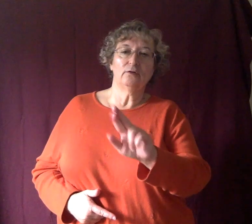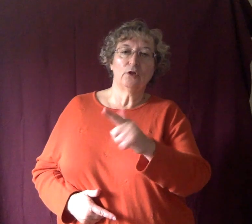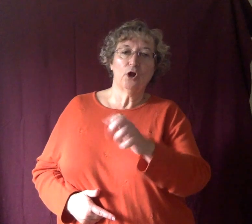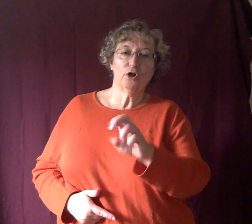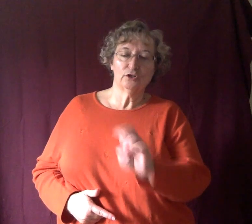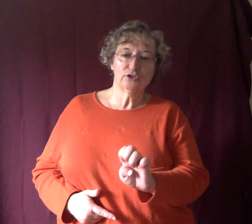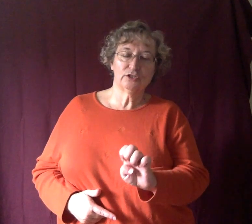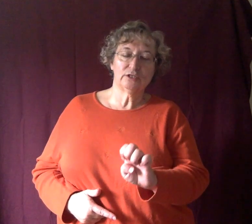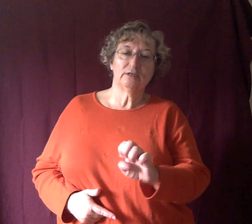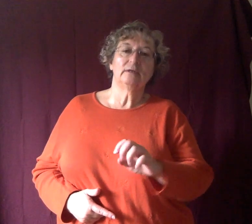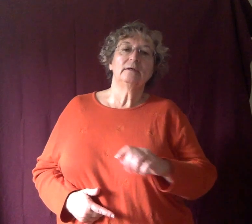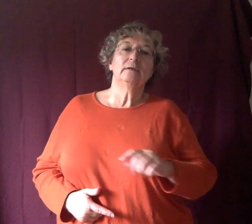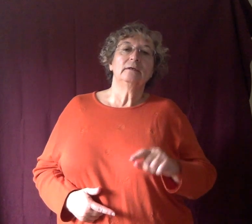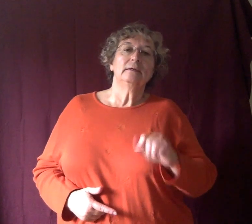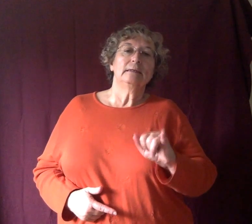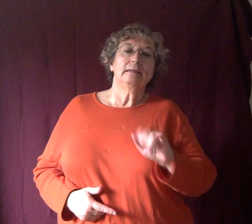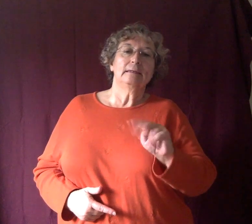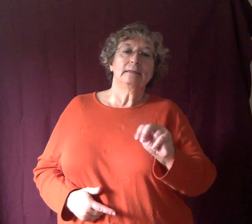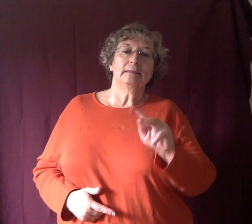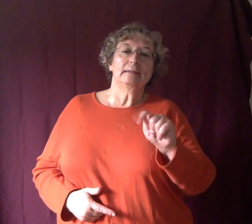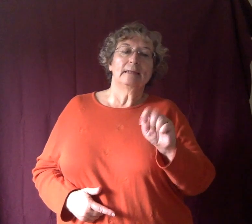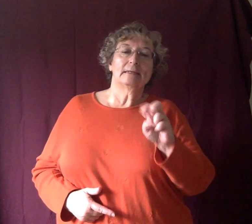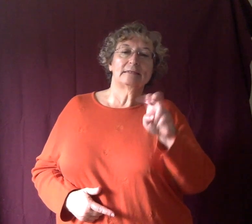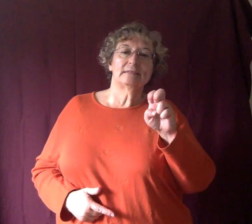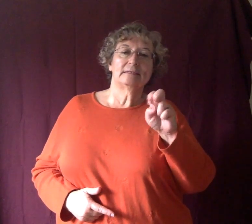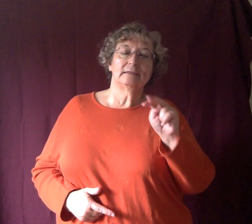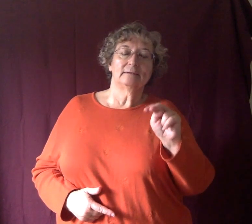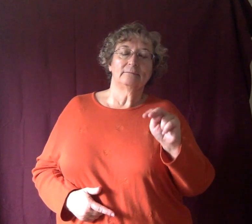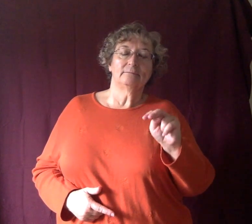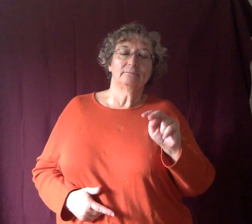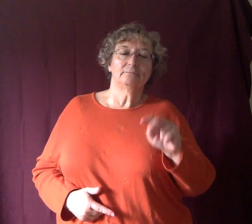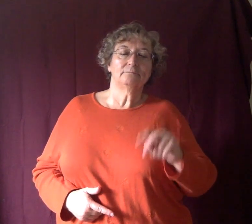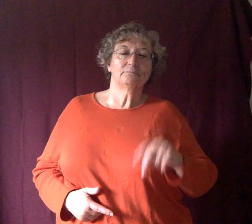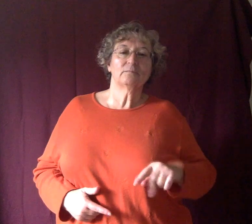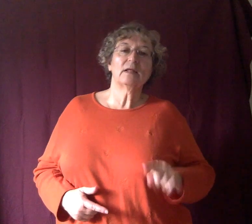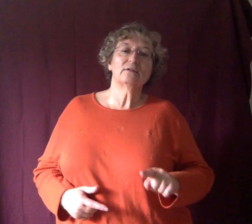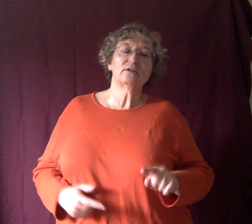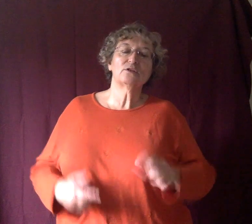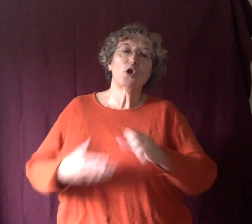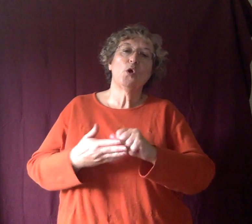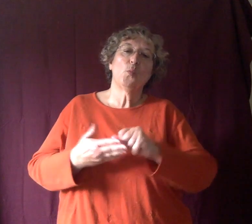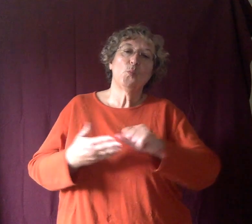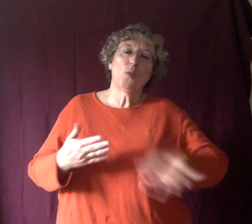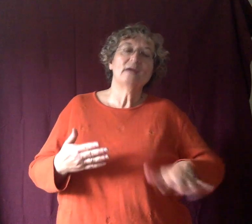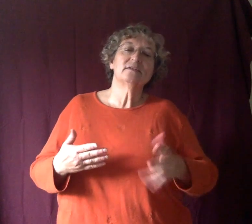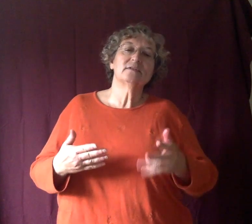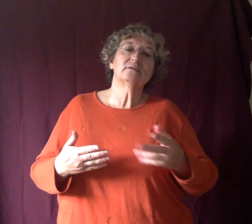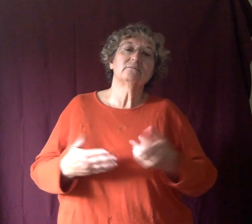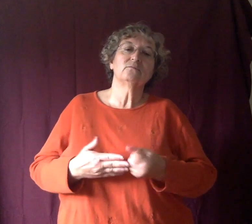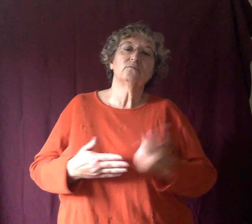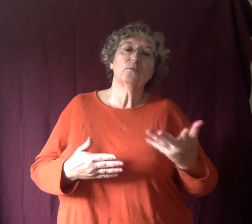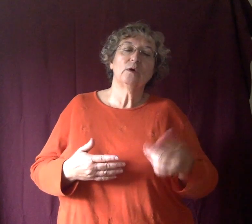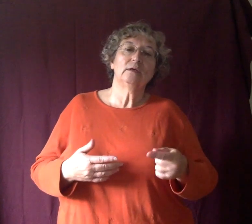matter, and from your body's standpoint, this is waste material, and you must get this out of your body in order to remain healthy, in order to remain